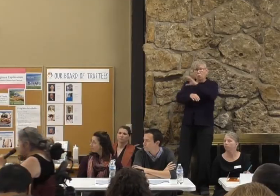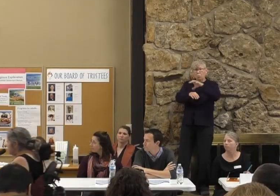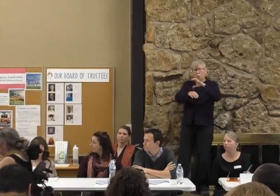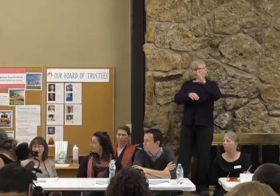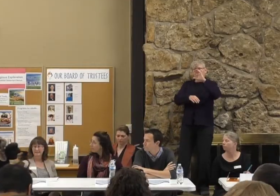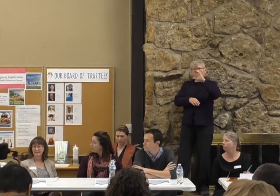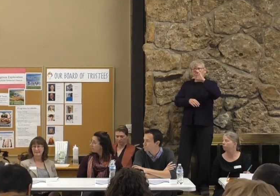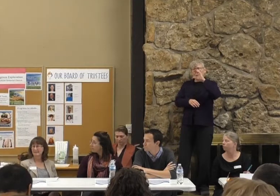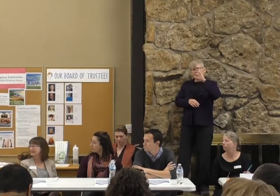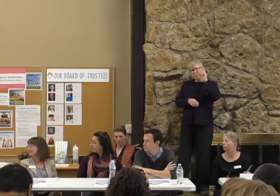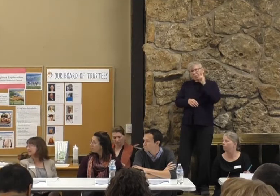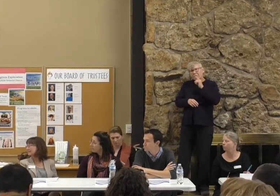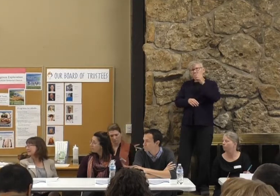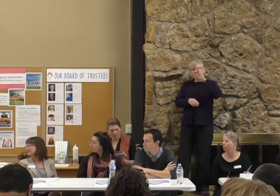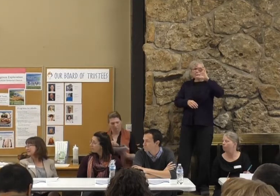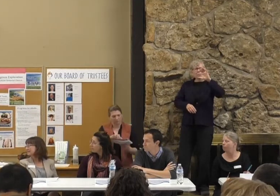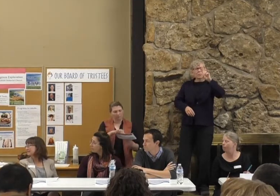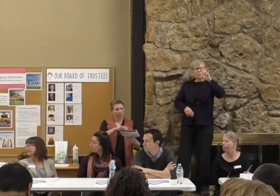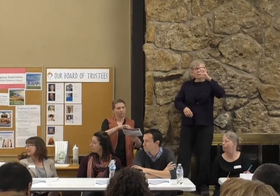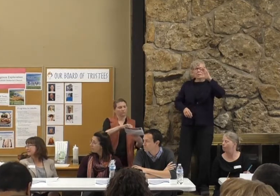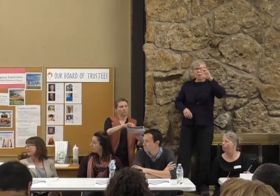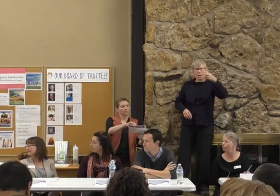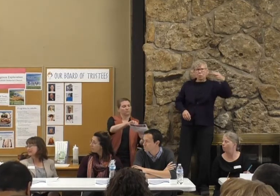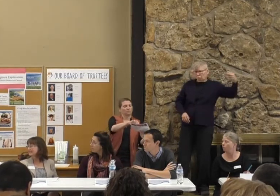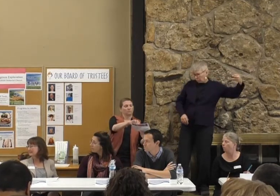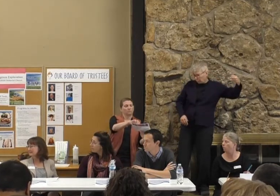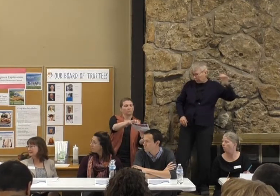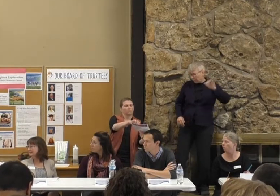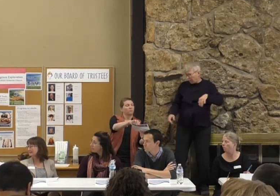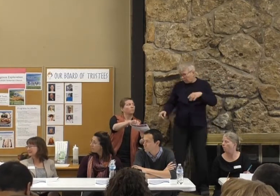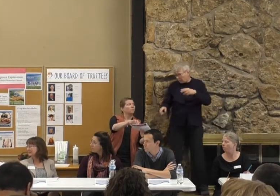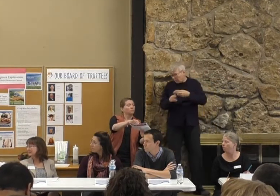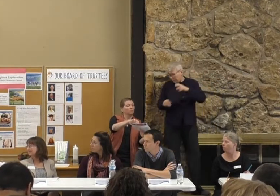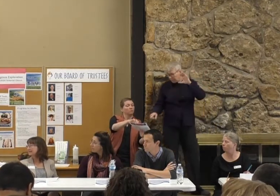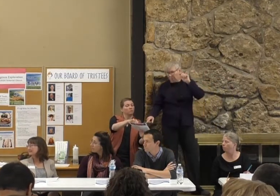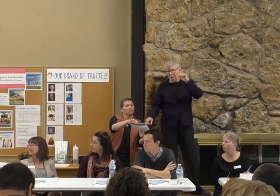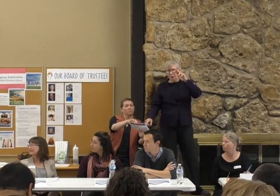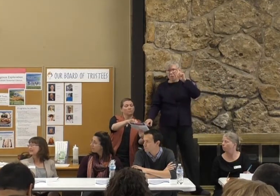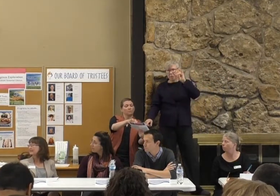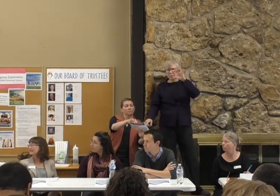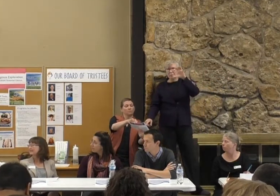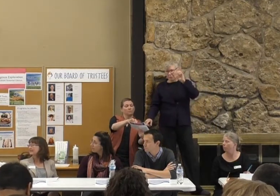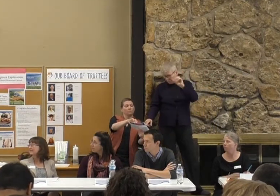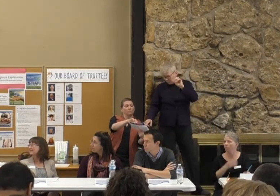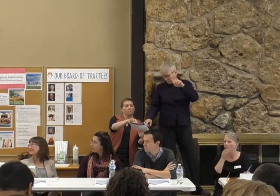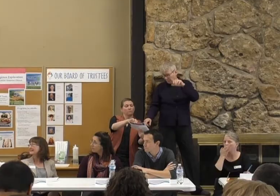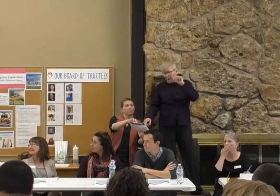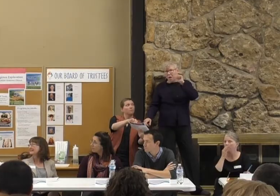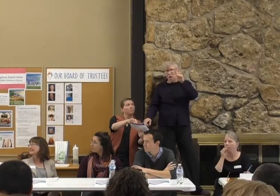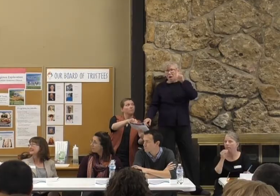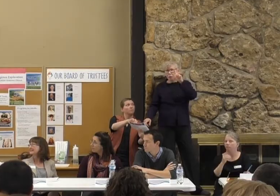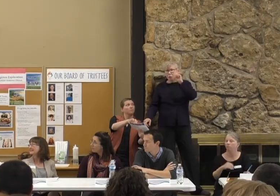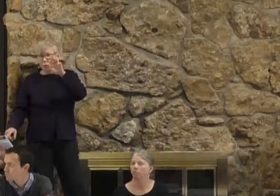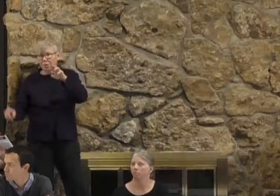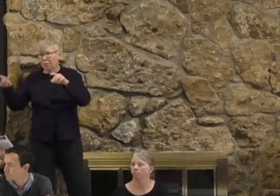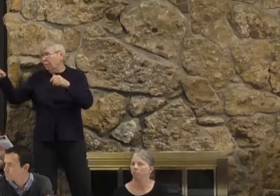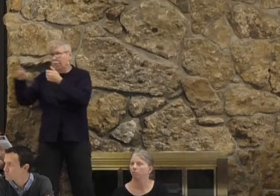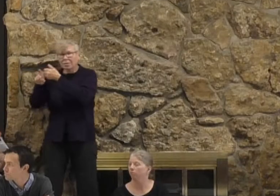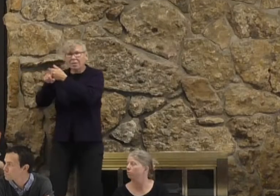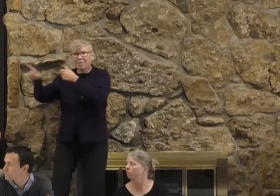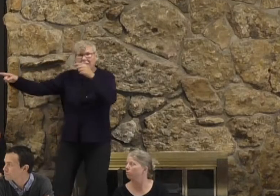about issues affecting people that are hard of hearing also, and briefly introduce yourself and what the commission does?